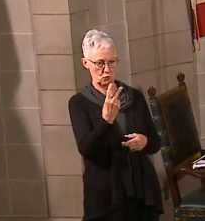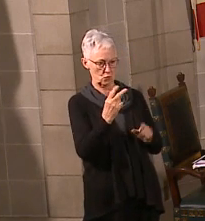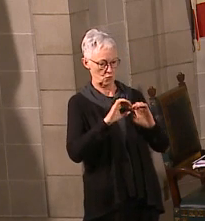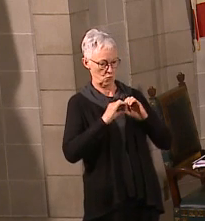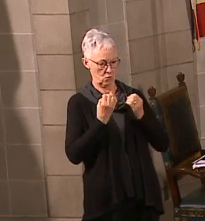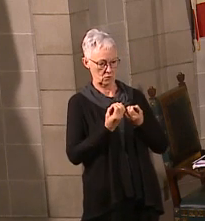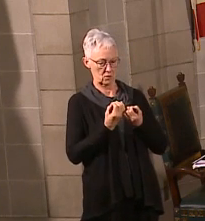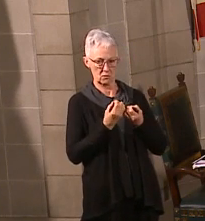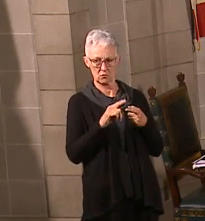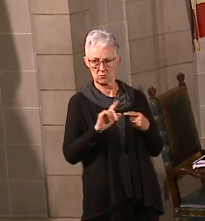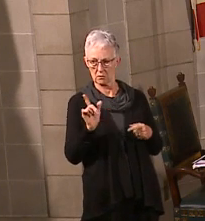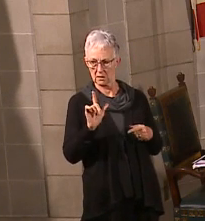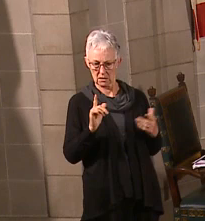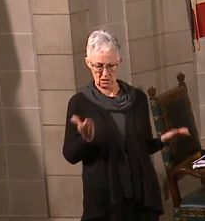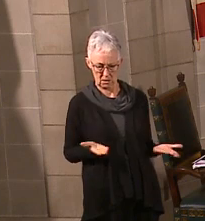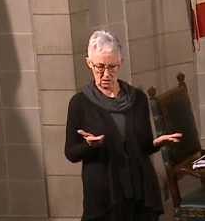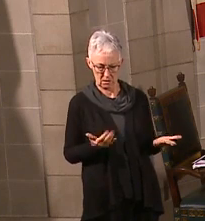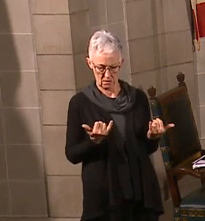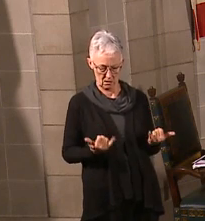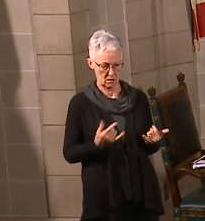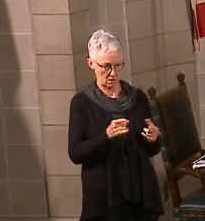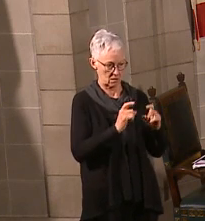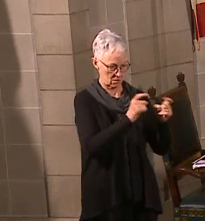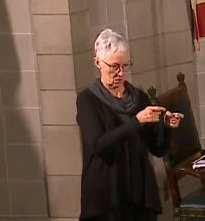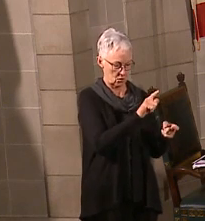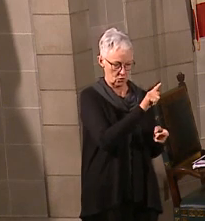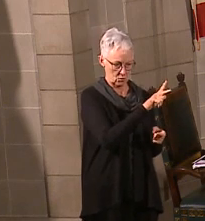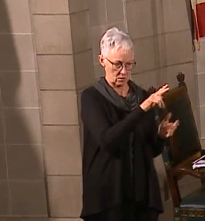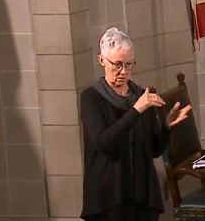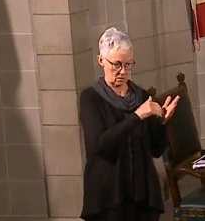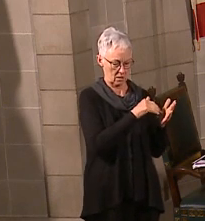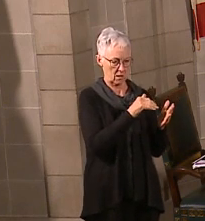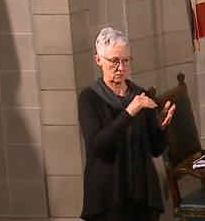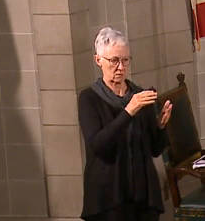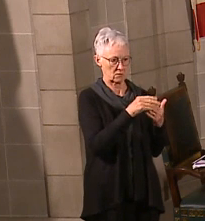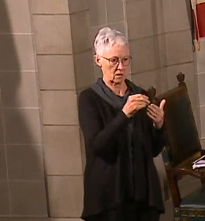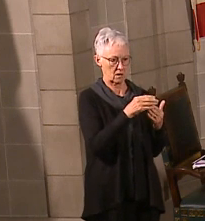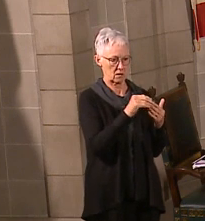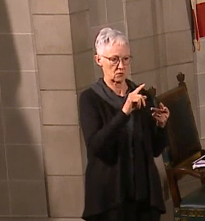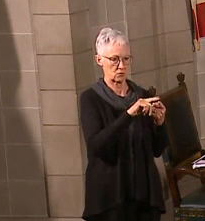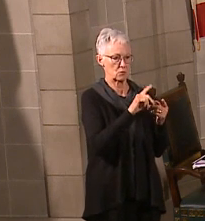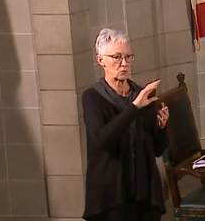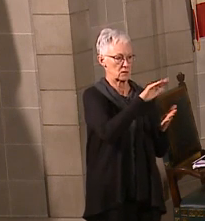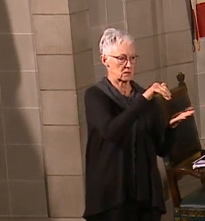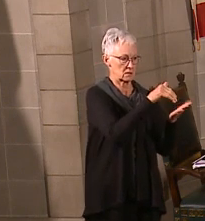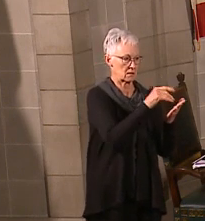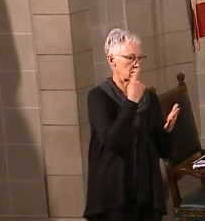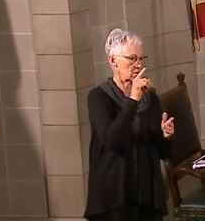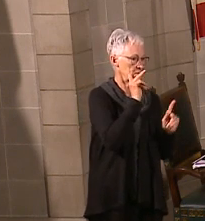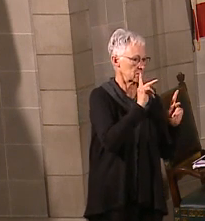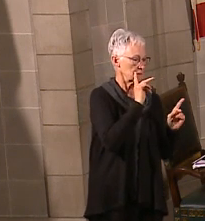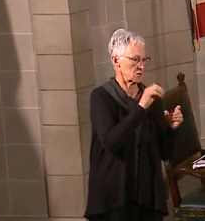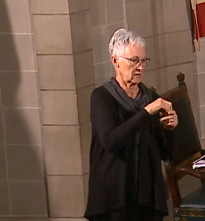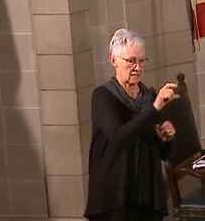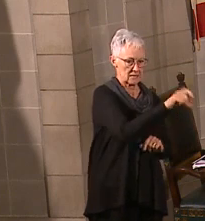through this time. They're donating $23,000 to the Center for People in Need, and $15,000 to the People